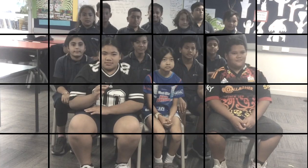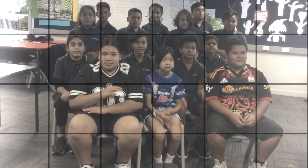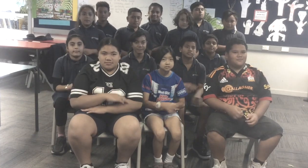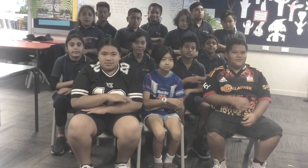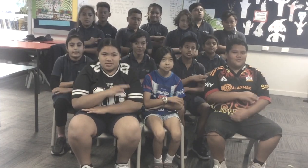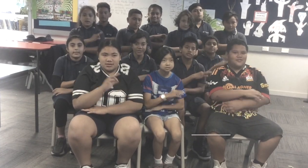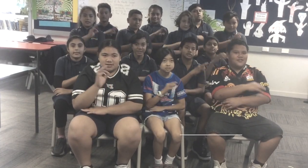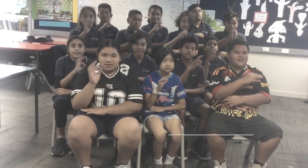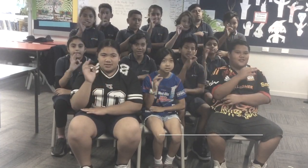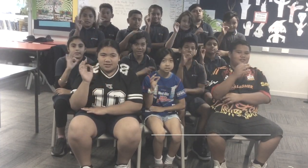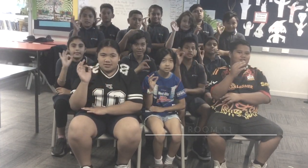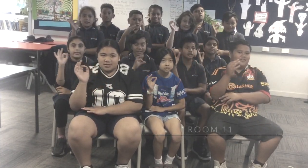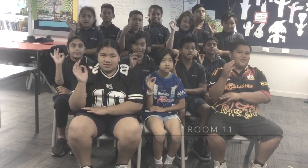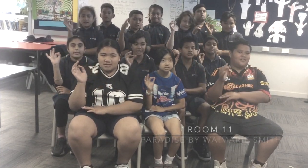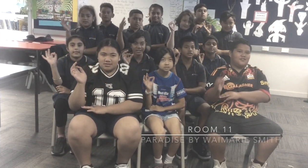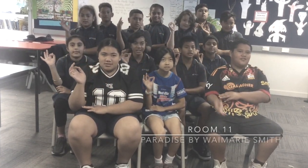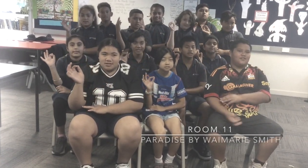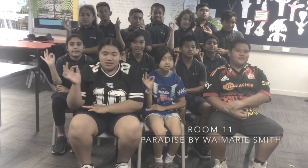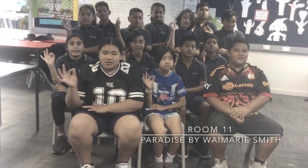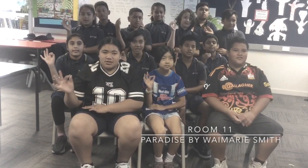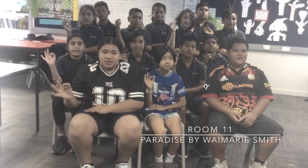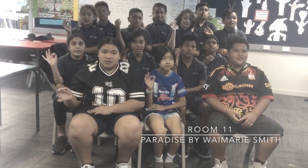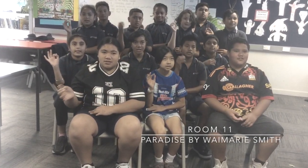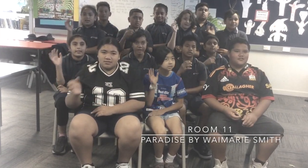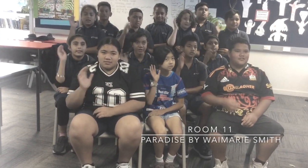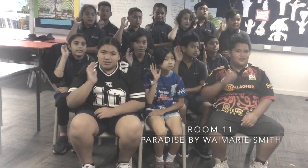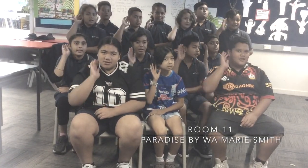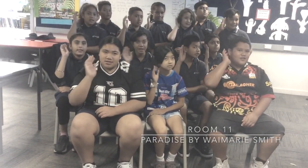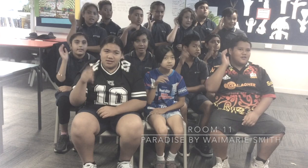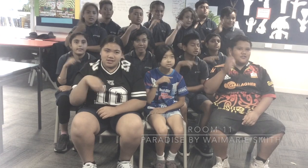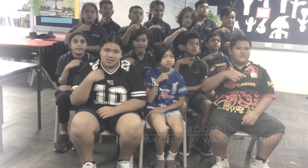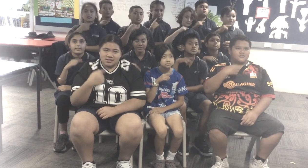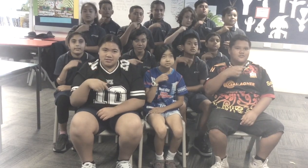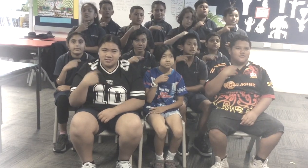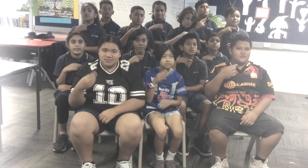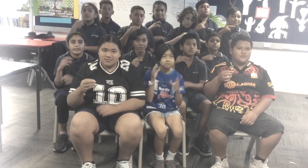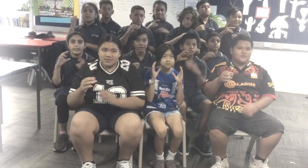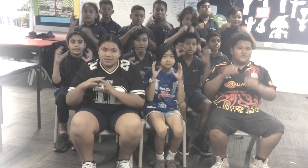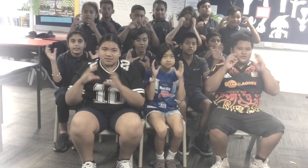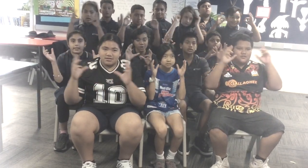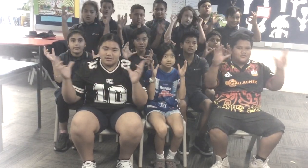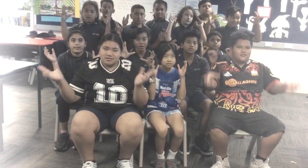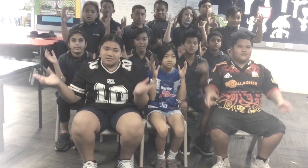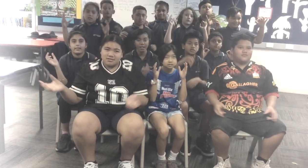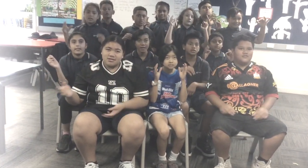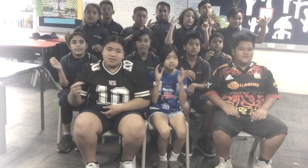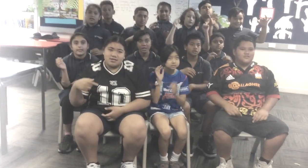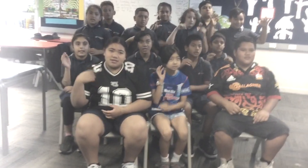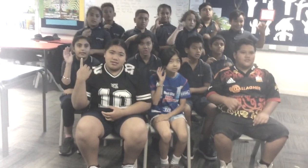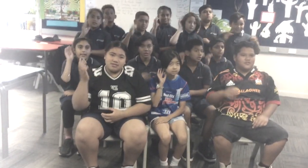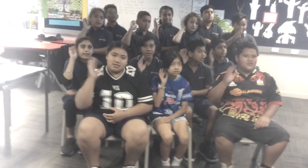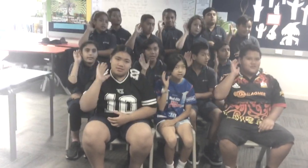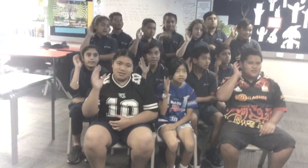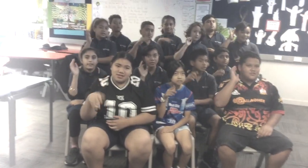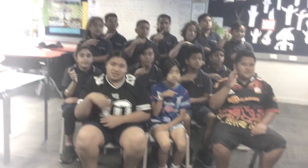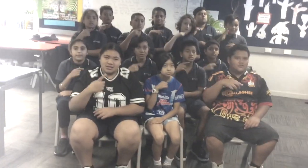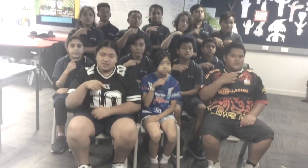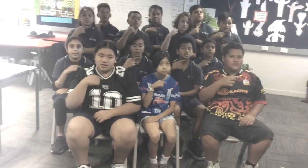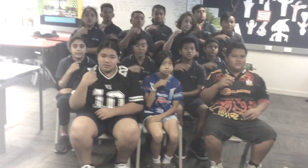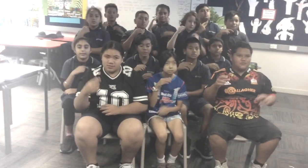In the morning, can you hear the two we call? Can you hear the two